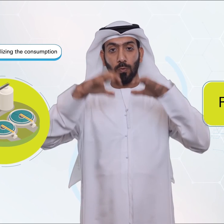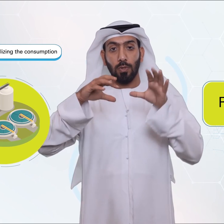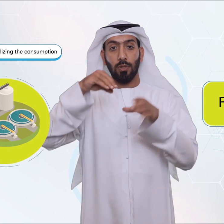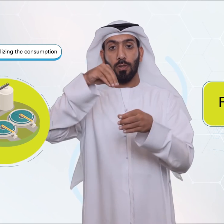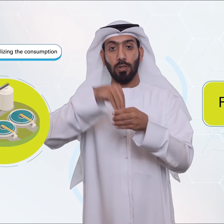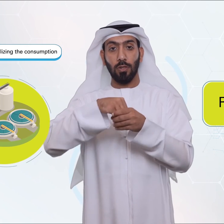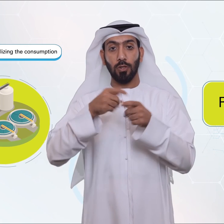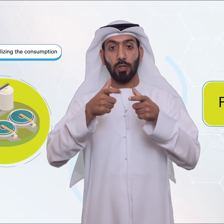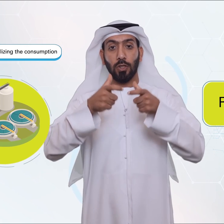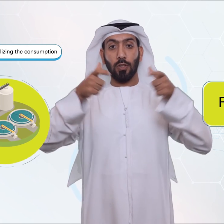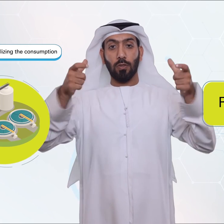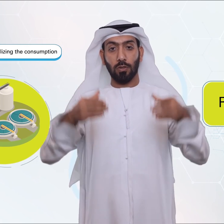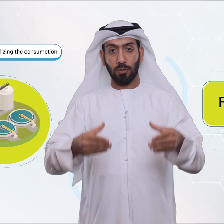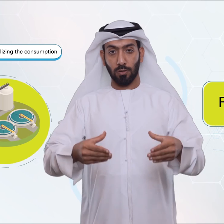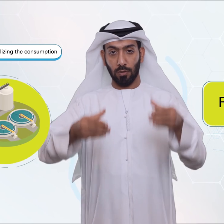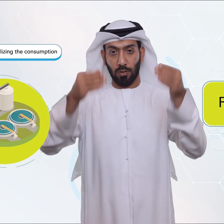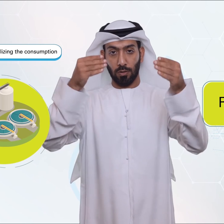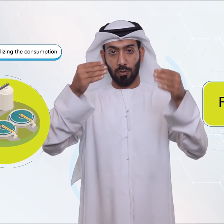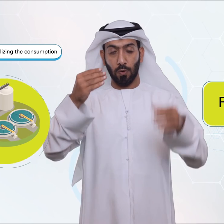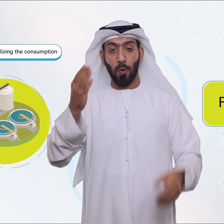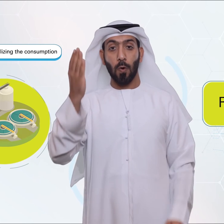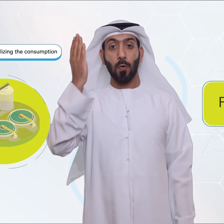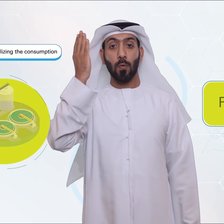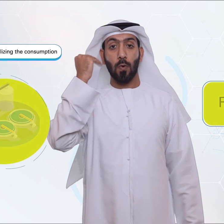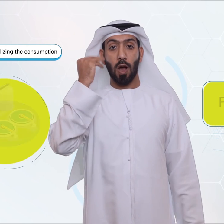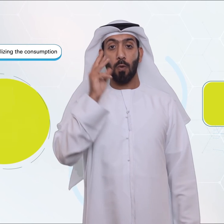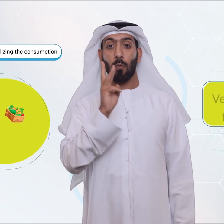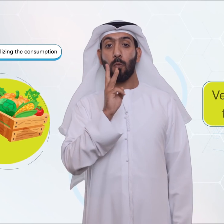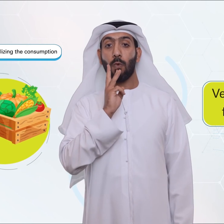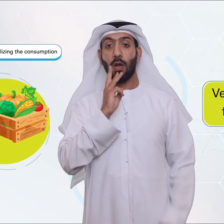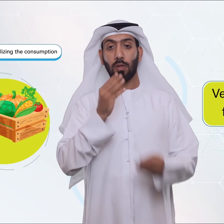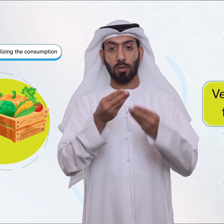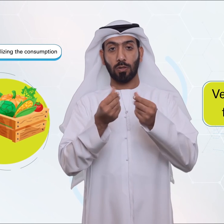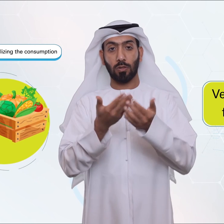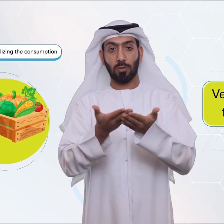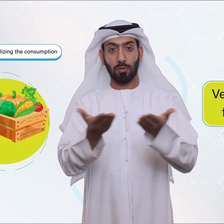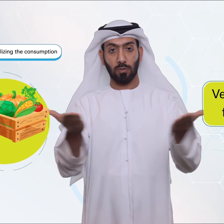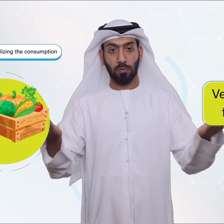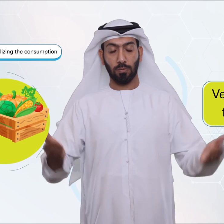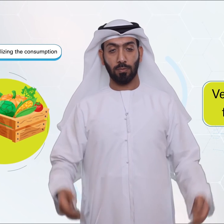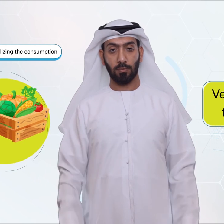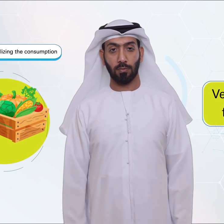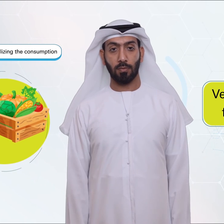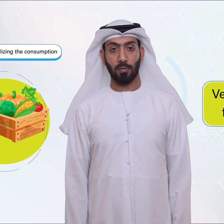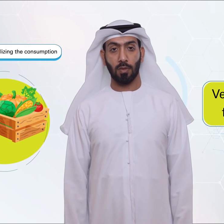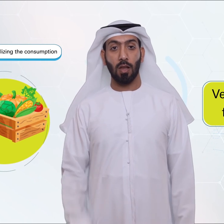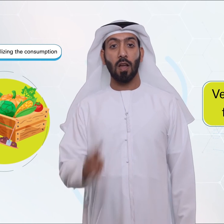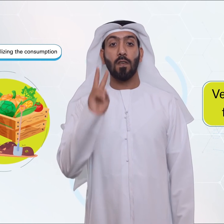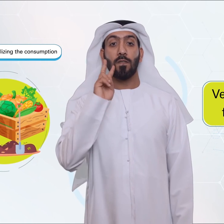tanks and then using this water in the garden. Vegetables and fruits waste. Recycling the waste